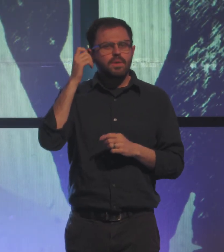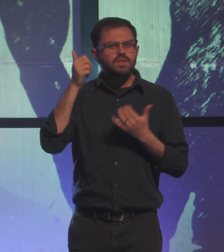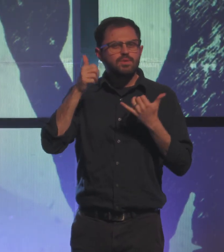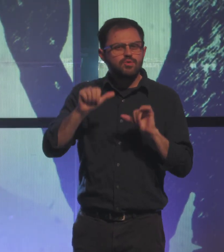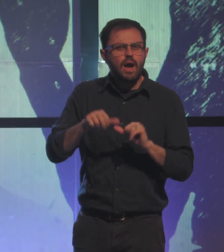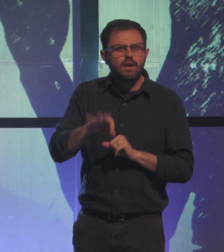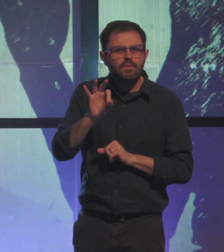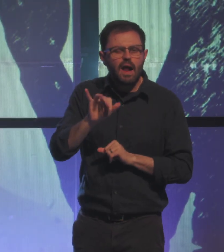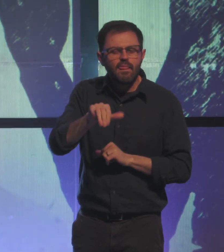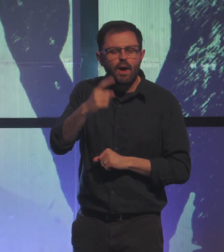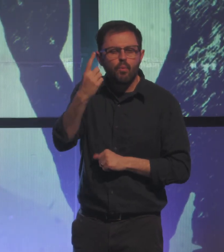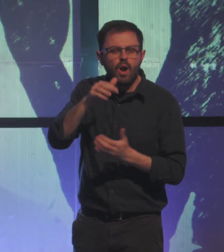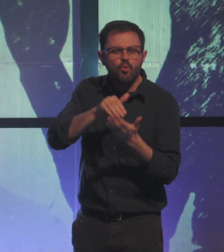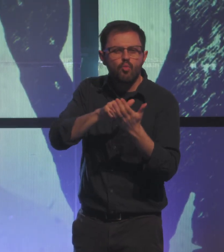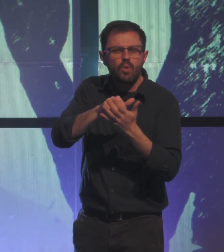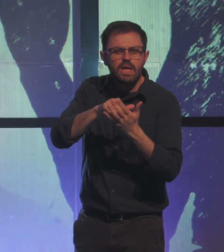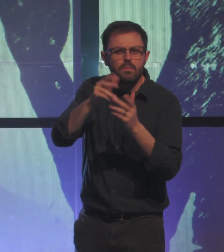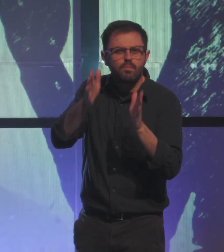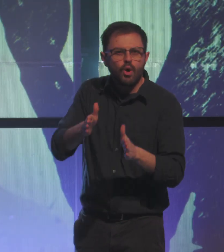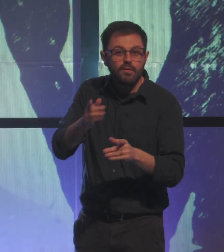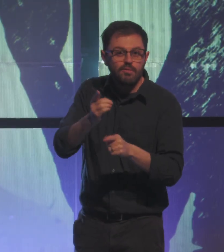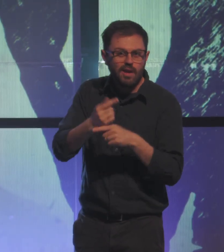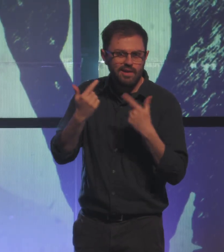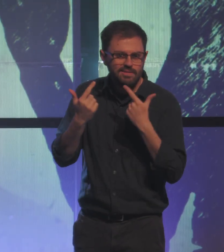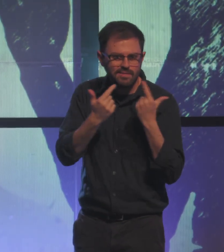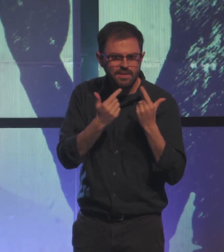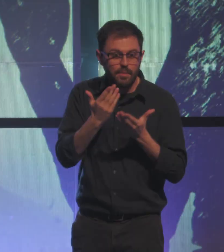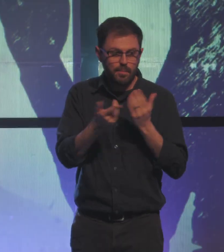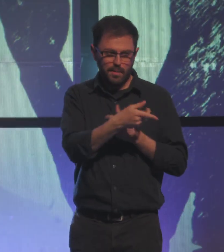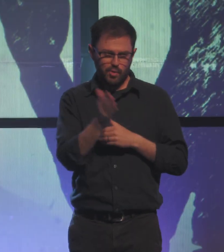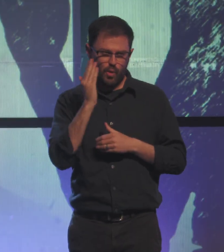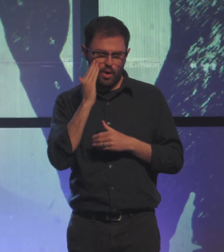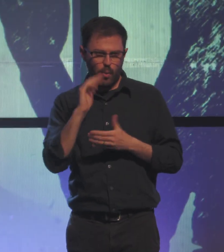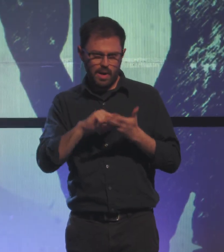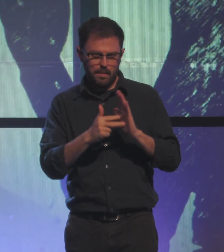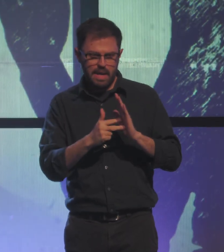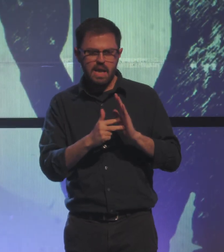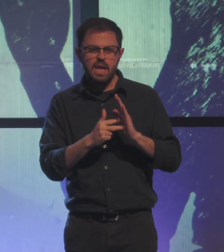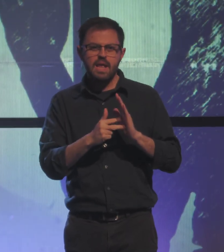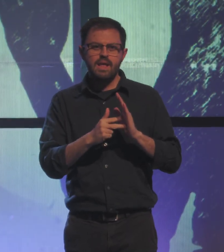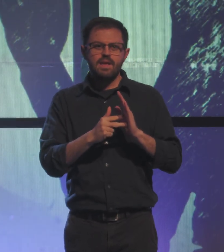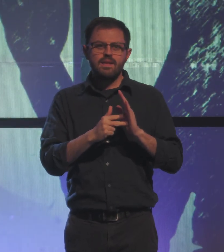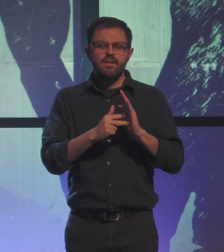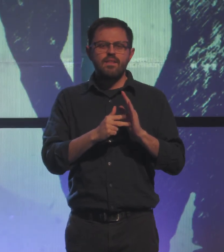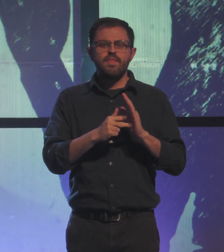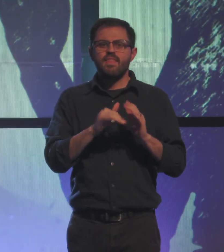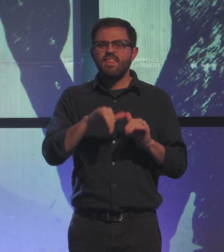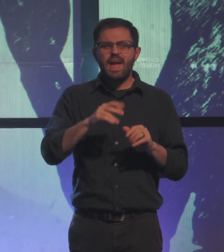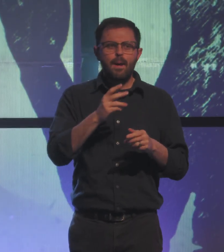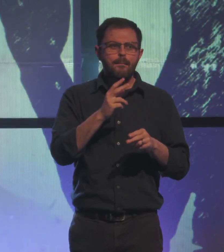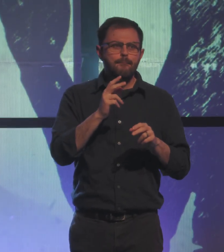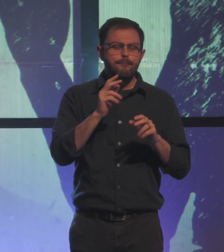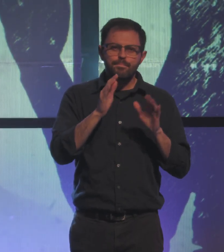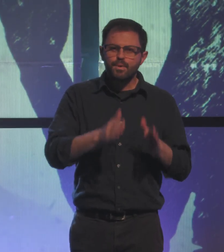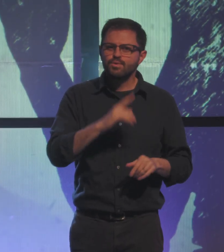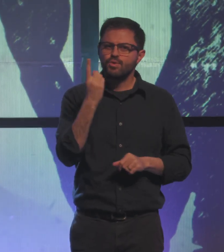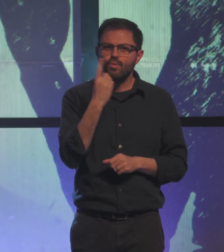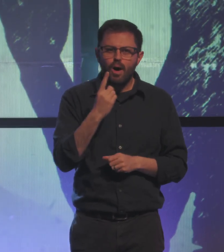link, right? Maybe it was one of you who just couldn't, who fell for the trick and would let out